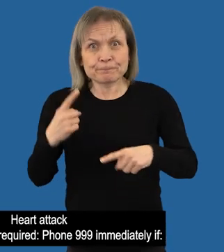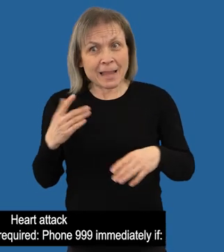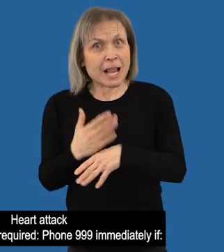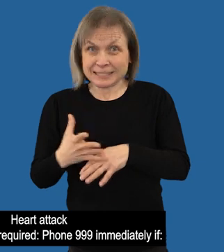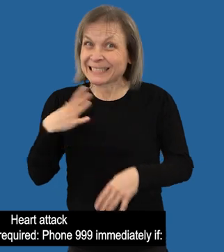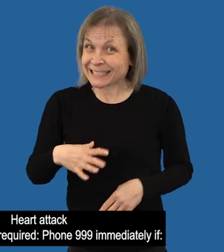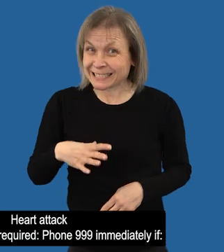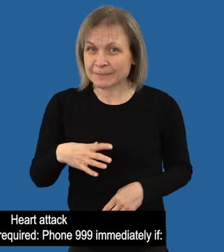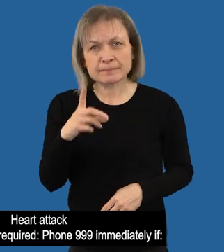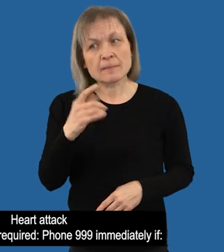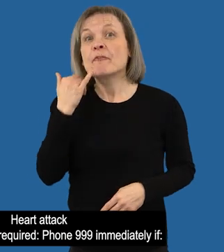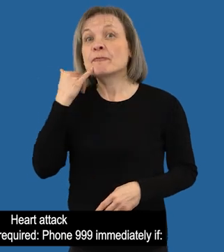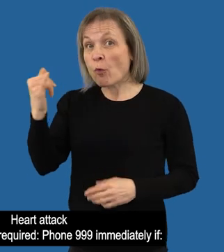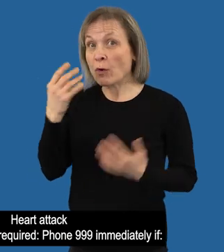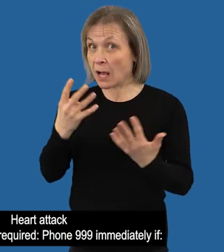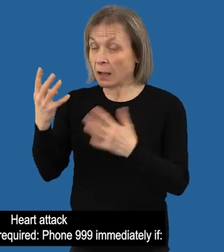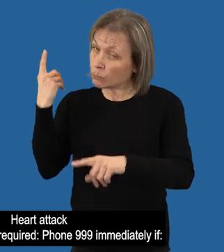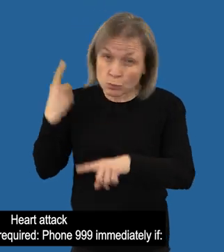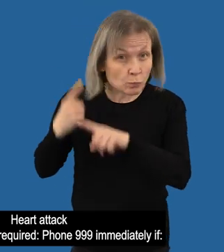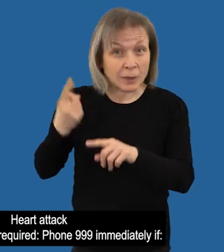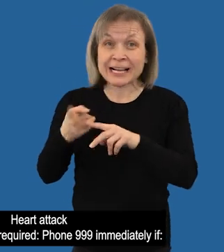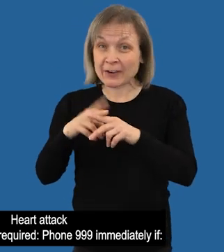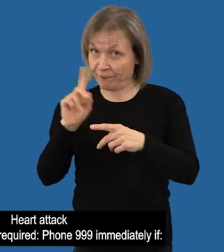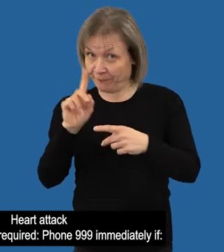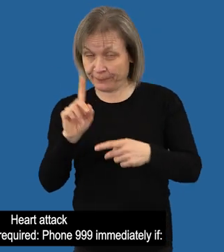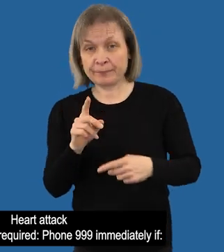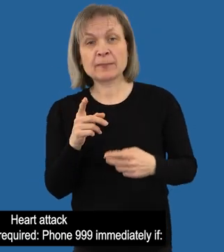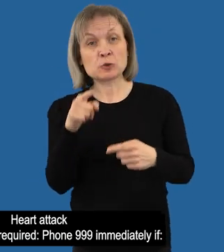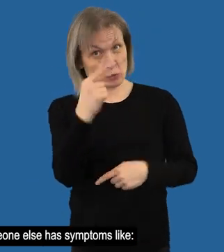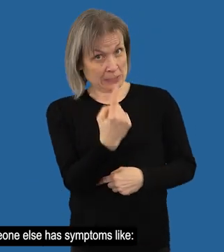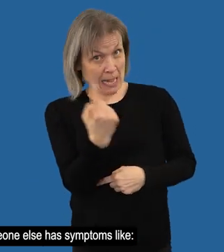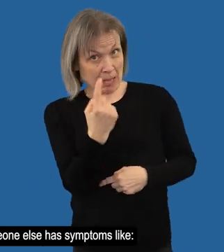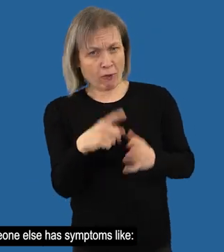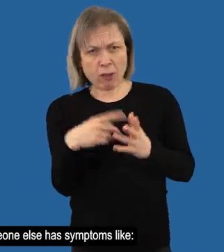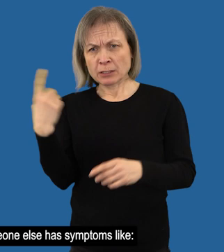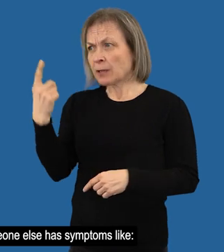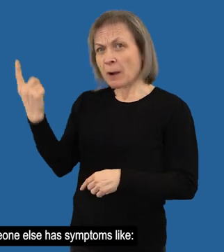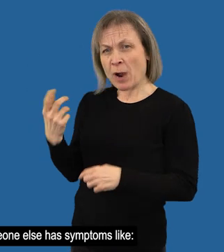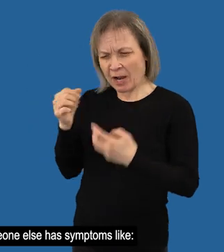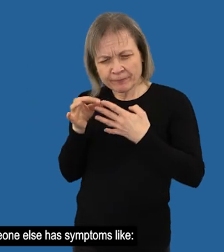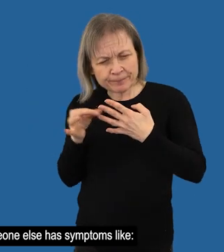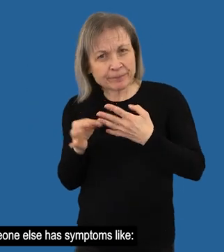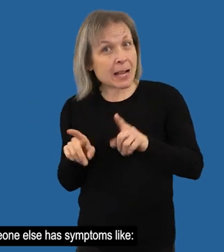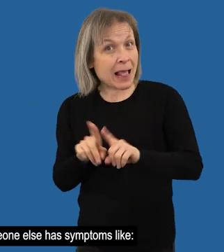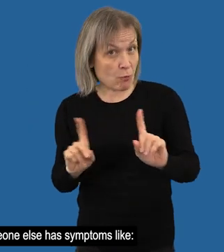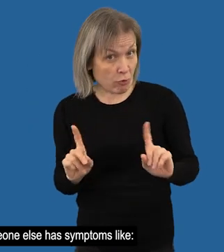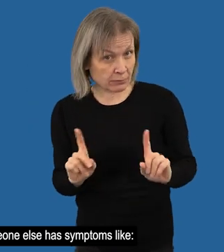Heart attack. Immediate action required. Phone 999 immediately if you or someone else has